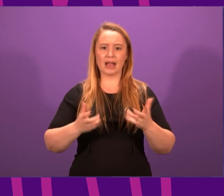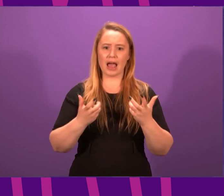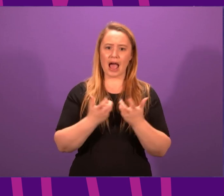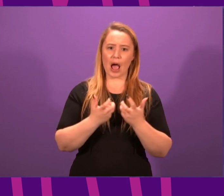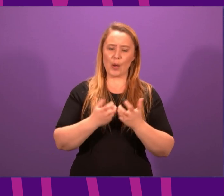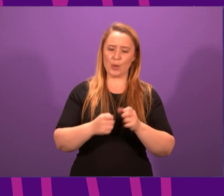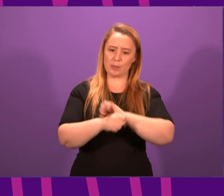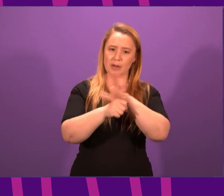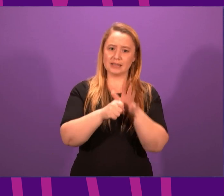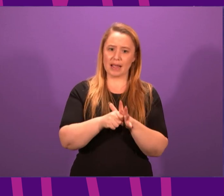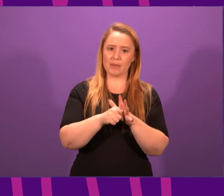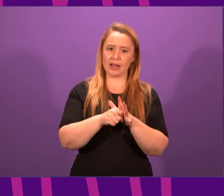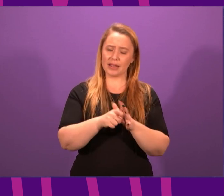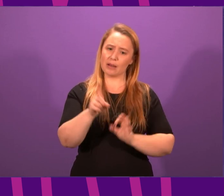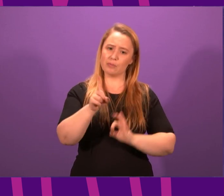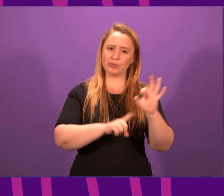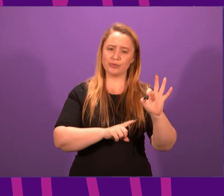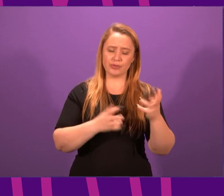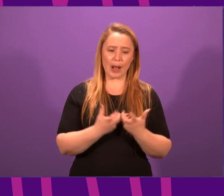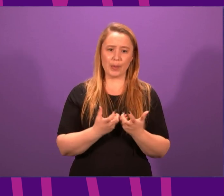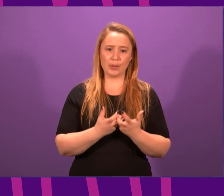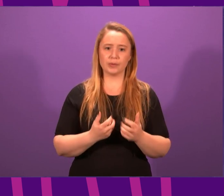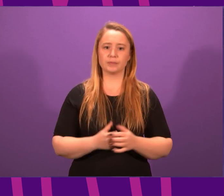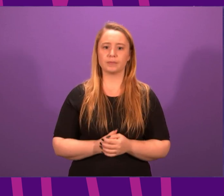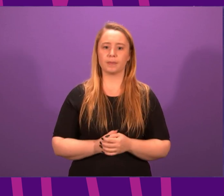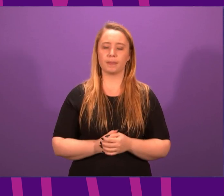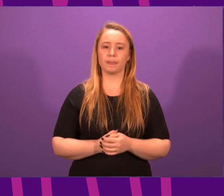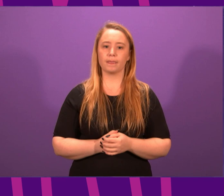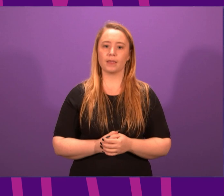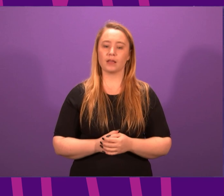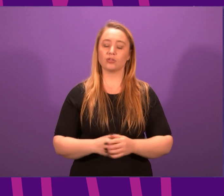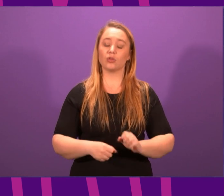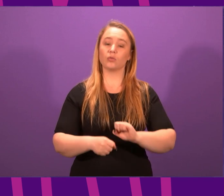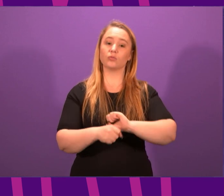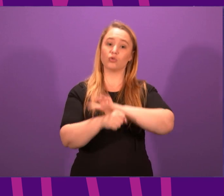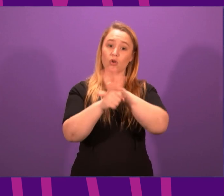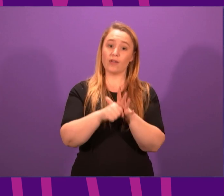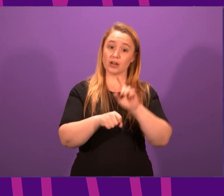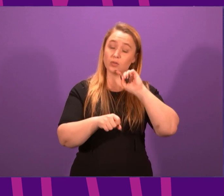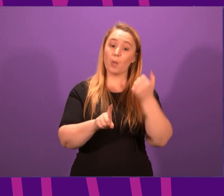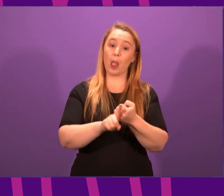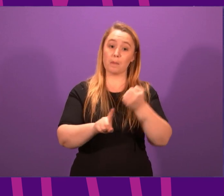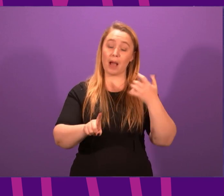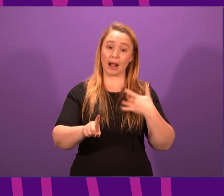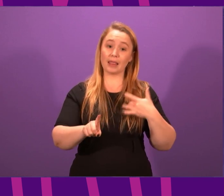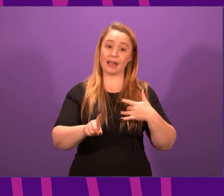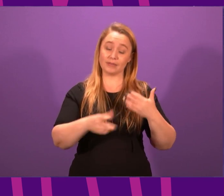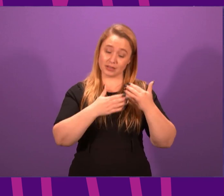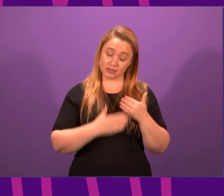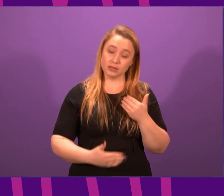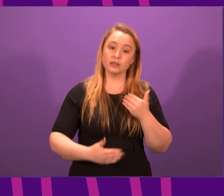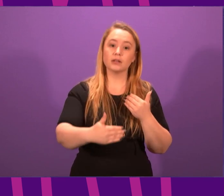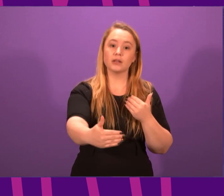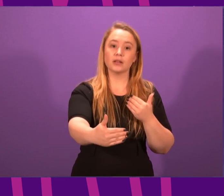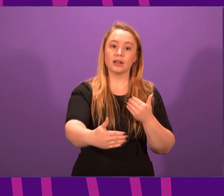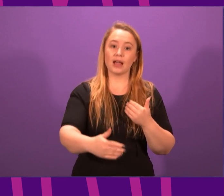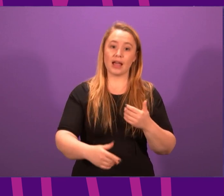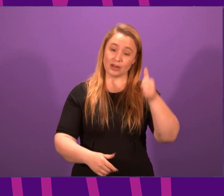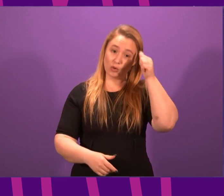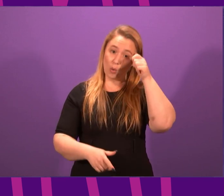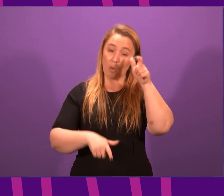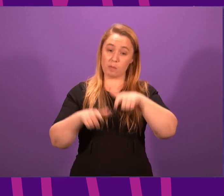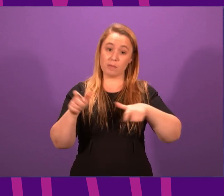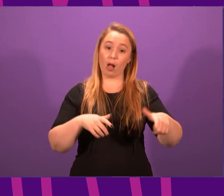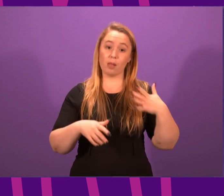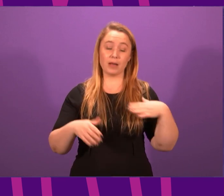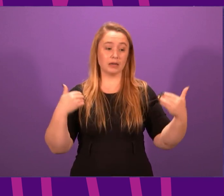this pandemic. COVID-19 will clearly impact our lives for the foreseeable future, and I'm sure we've all been contacted by constituents demanding full